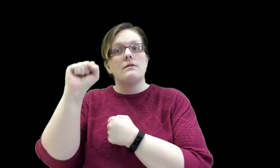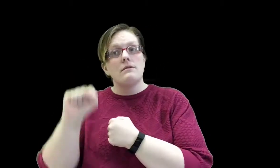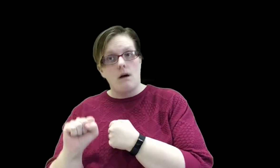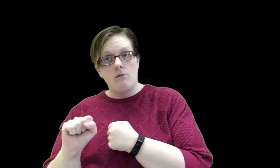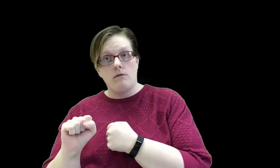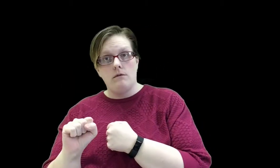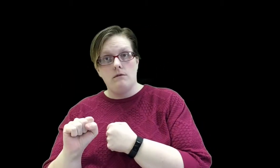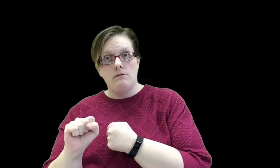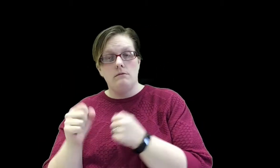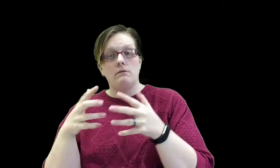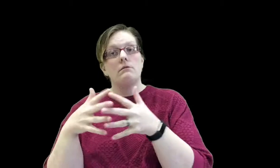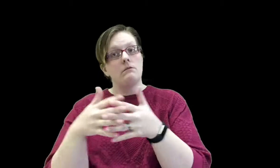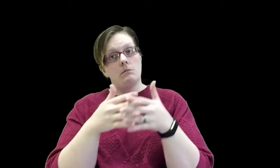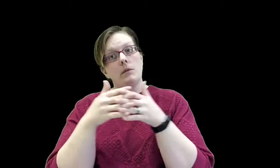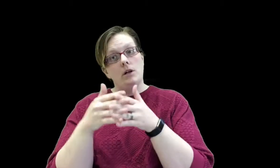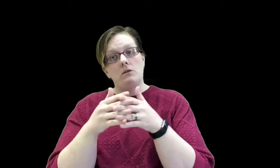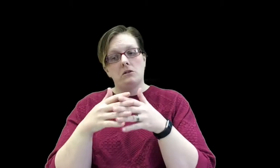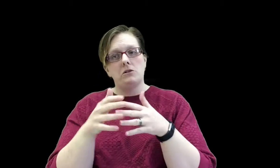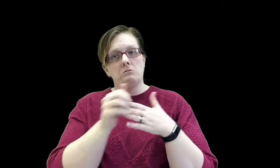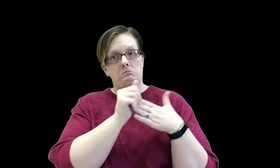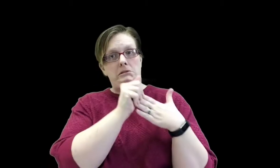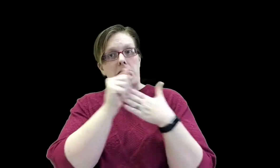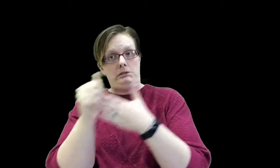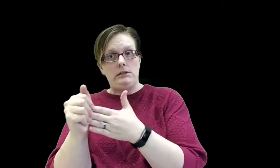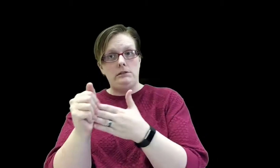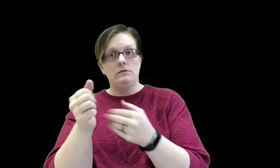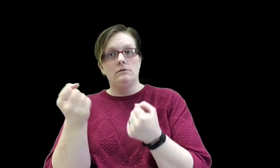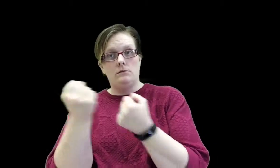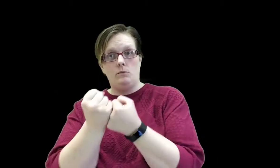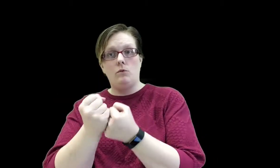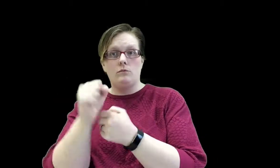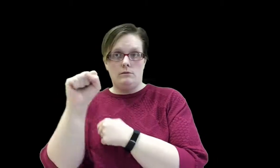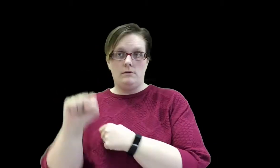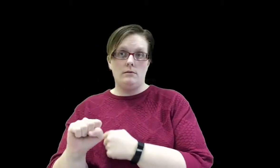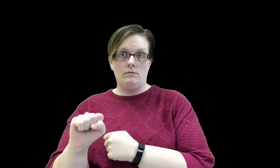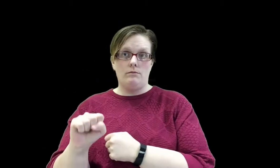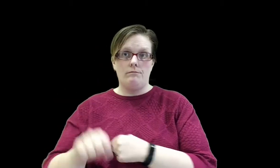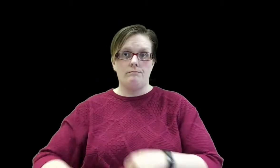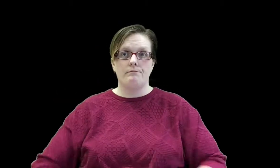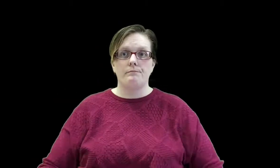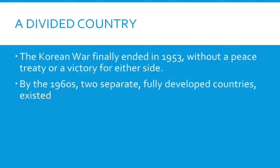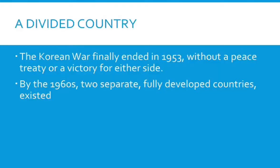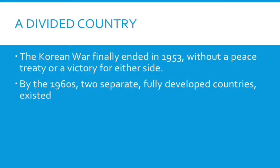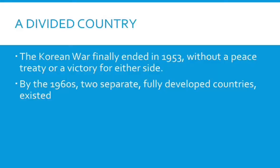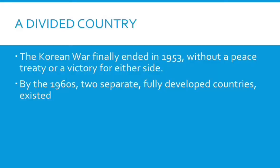they supported South Korea, and America took the lead in that support.